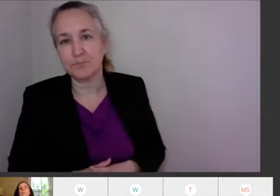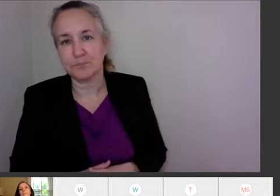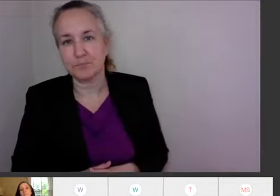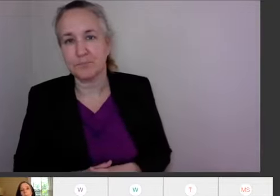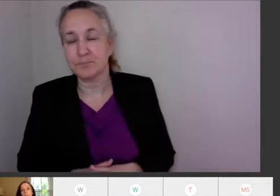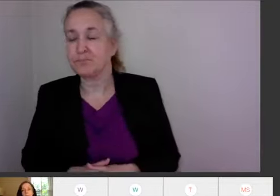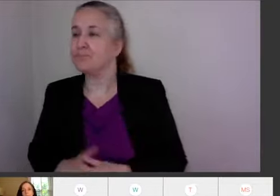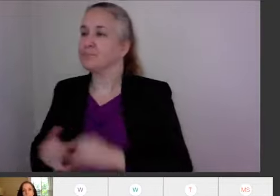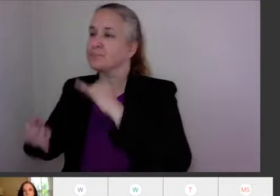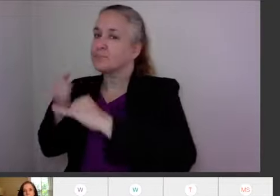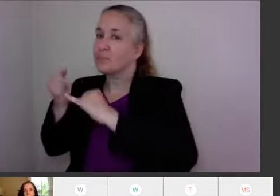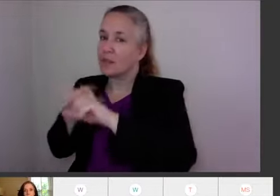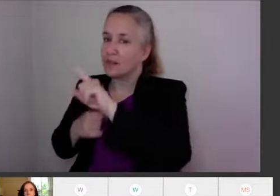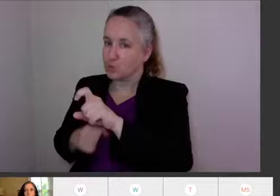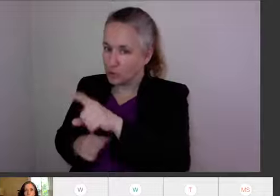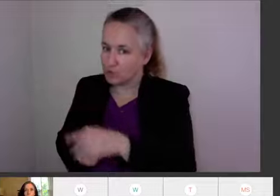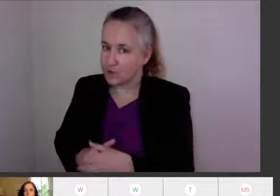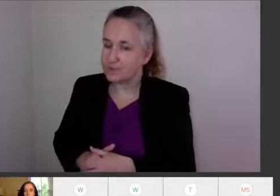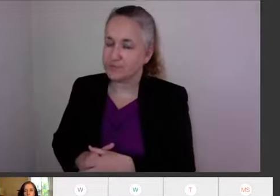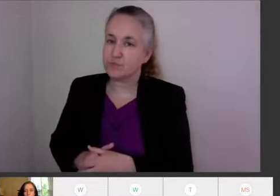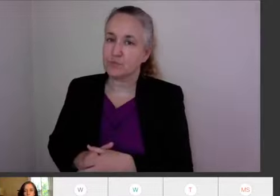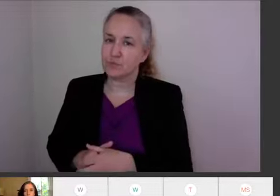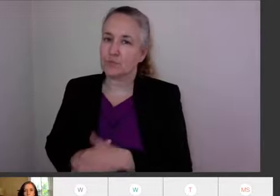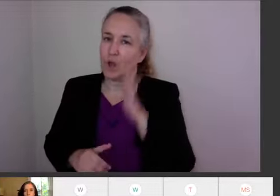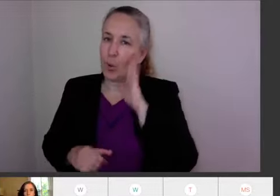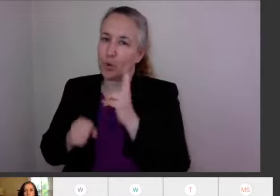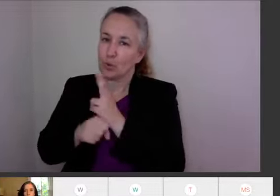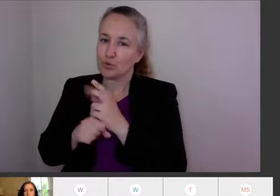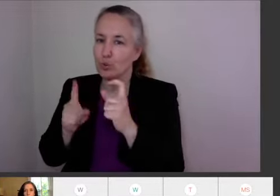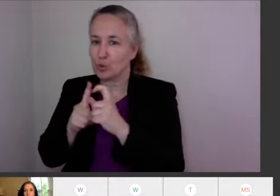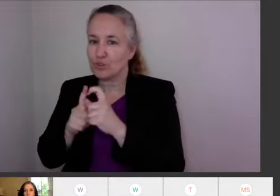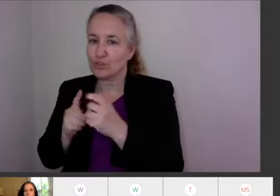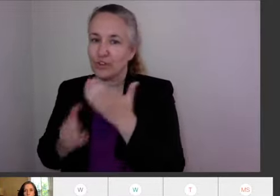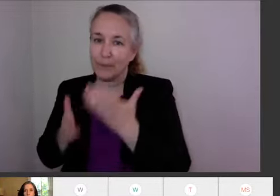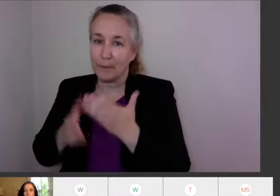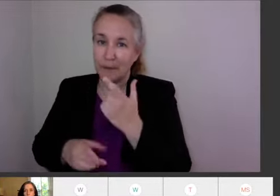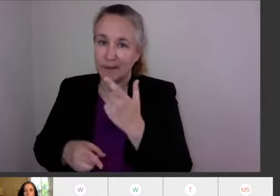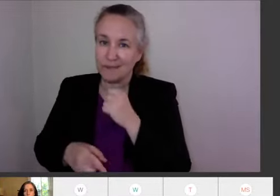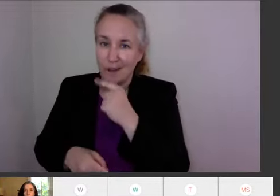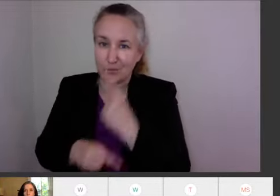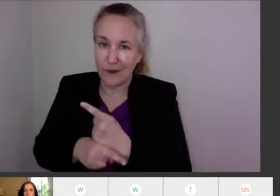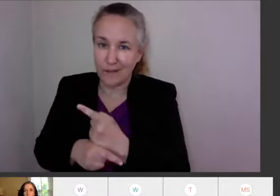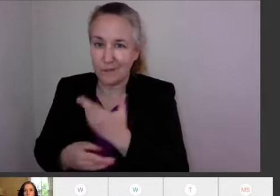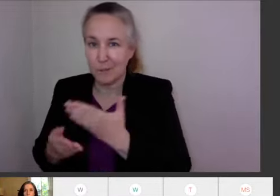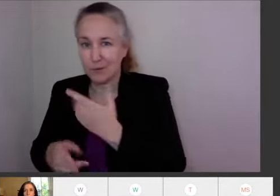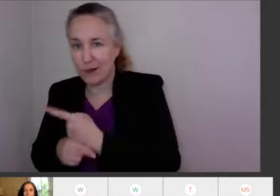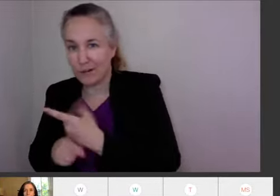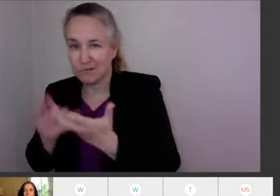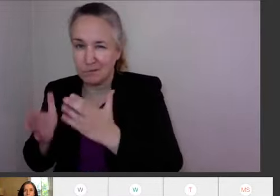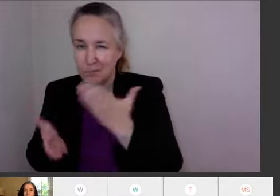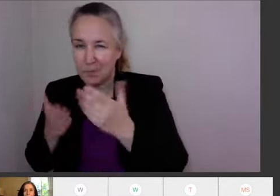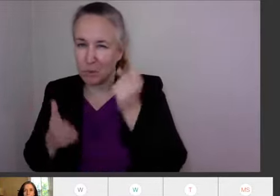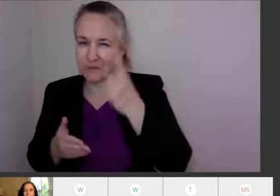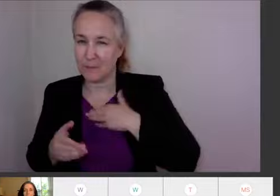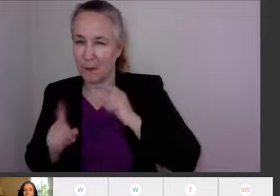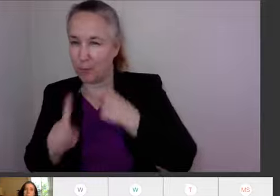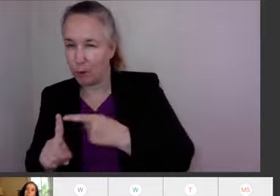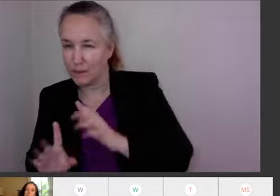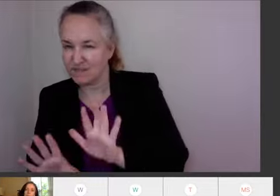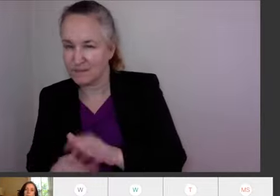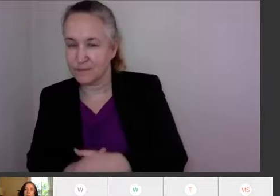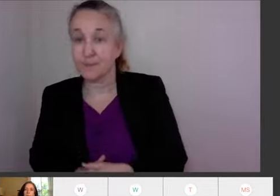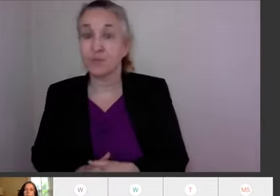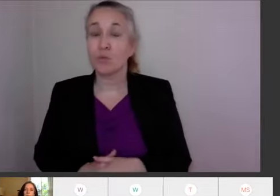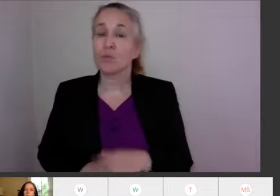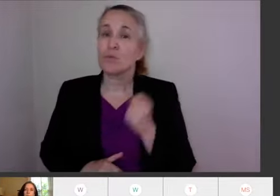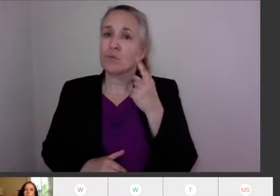And last question, and I'm going to use words here that may or may not be right, but I think you get the point of the question. It seems